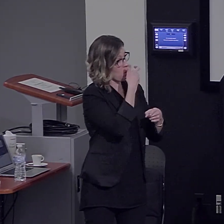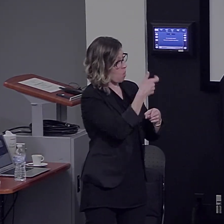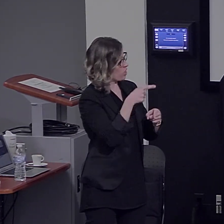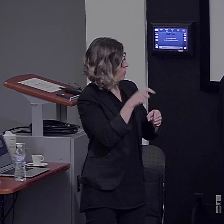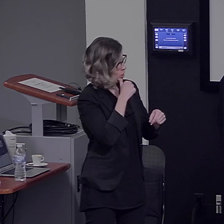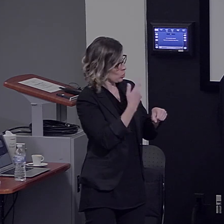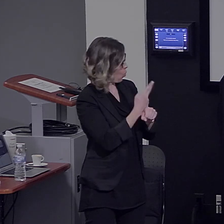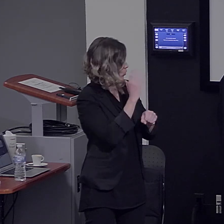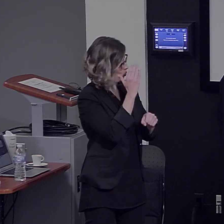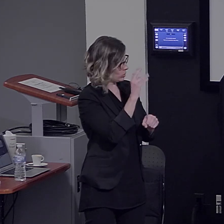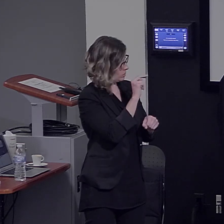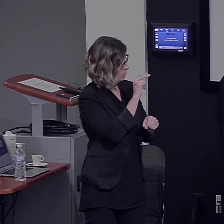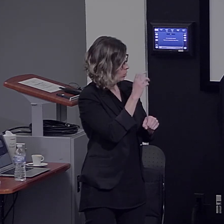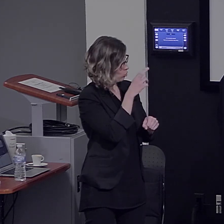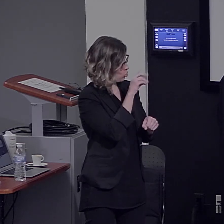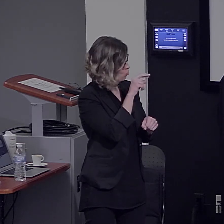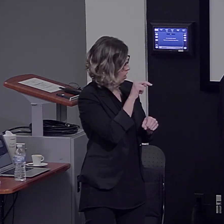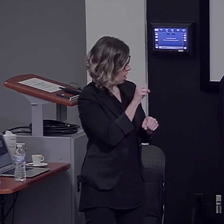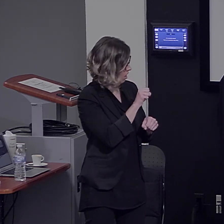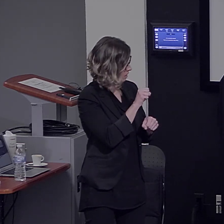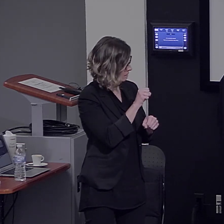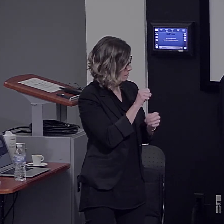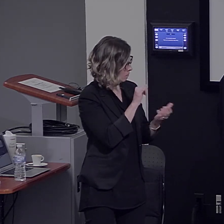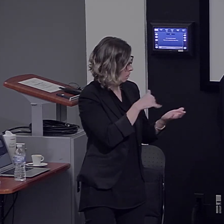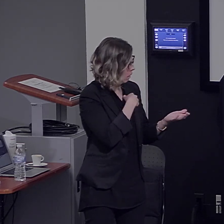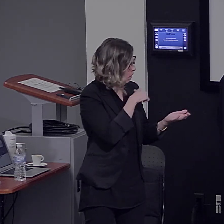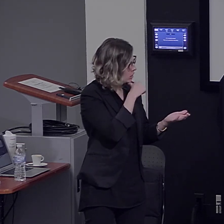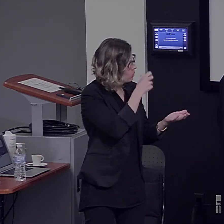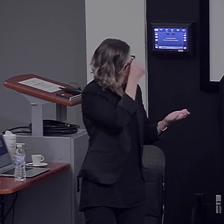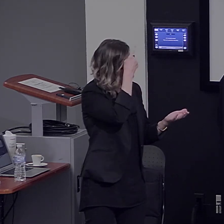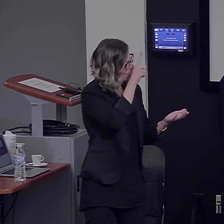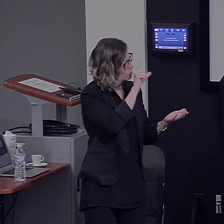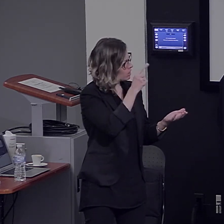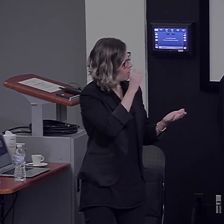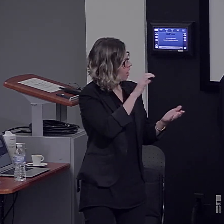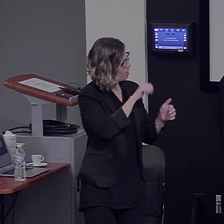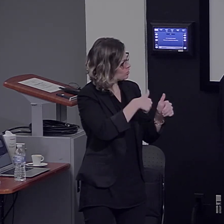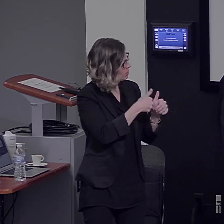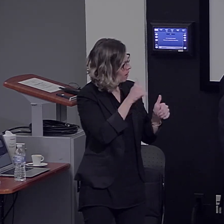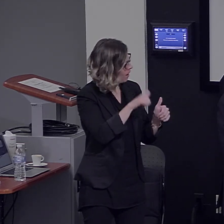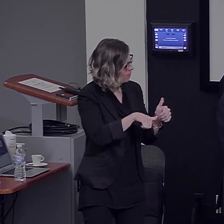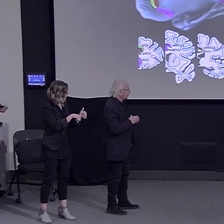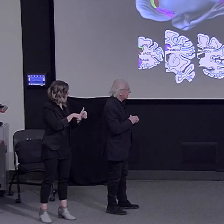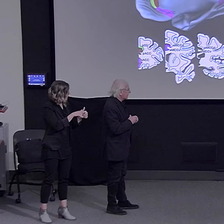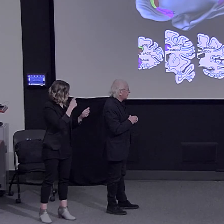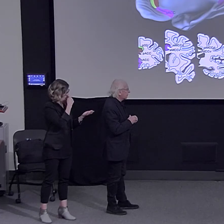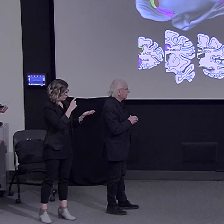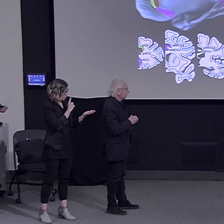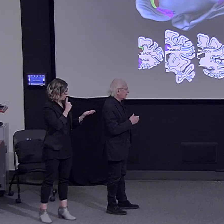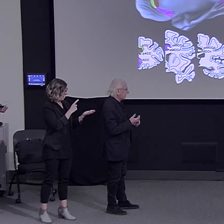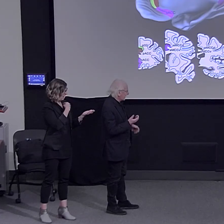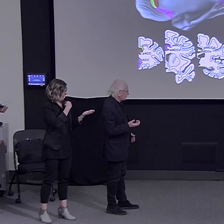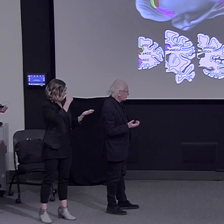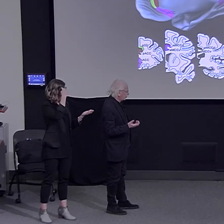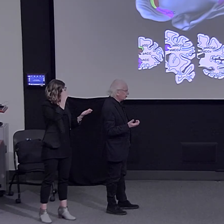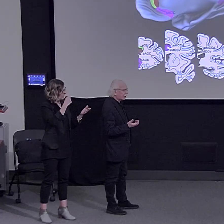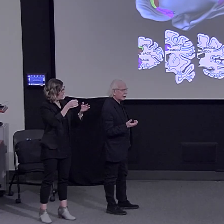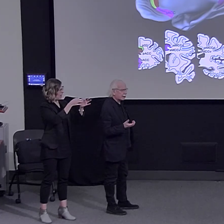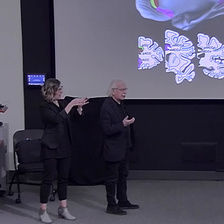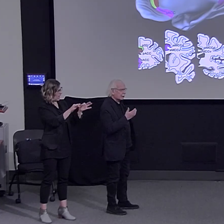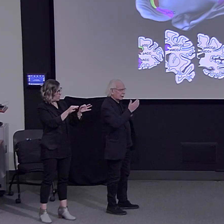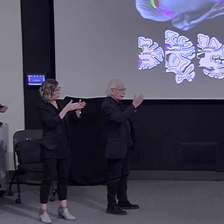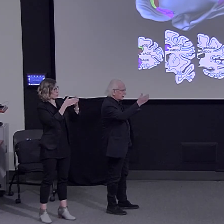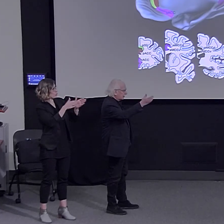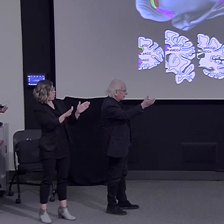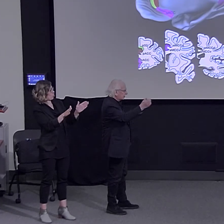neuron. I don't understand the logic of that because, as a matter of fact, I think the language in